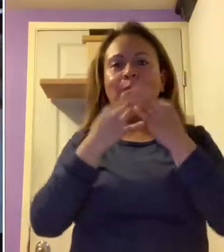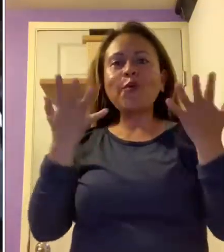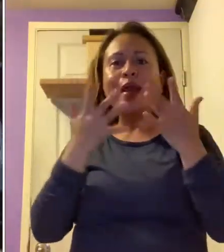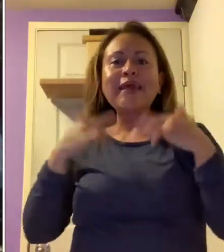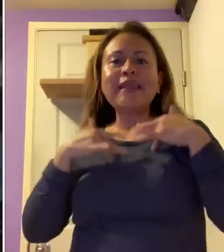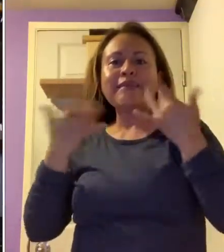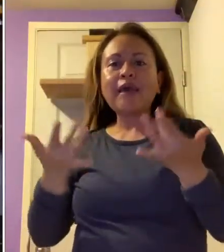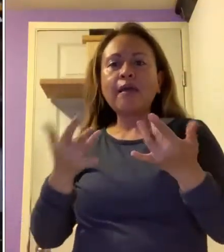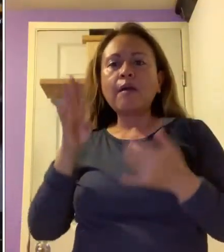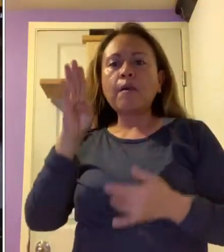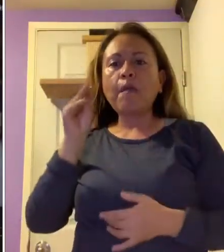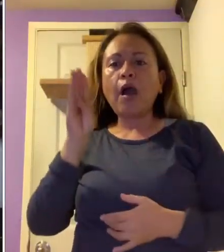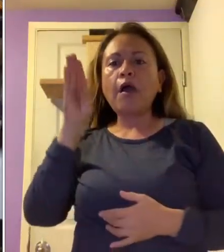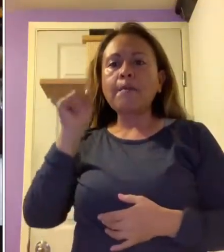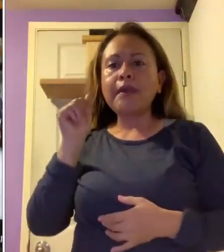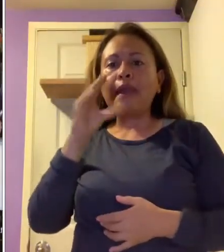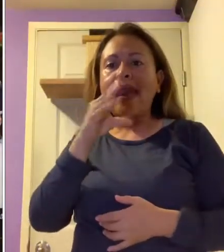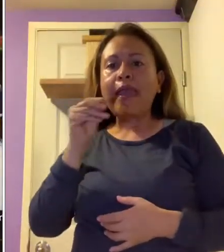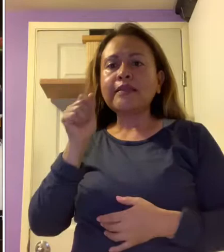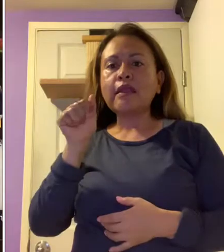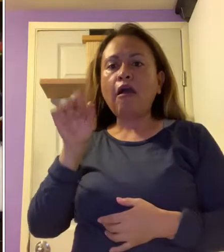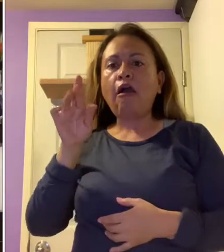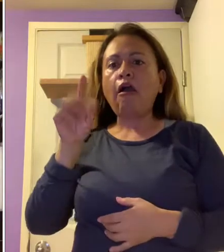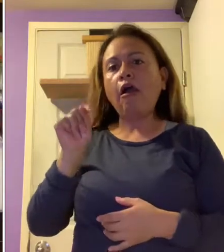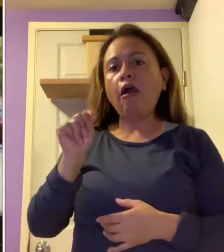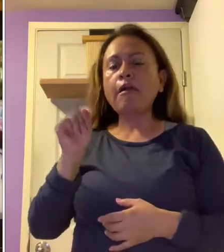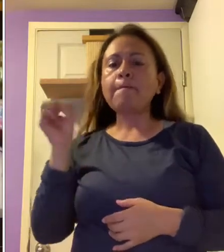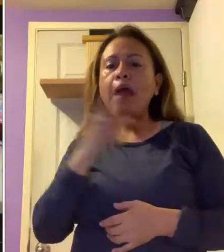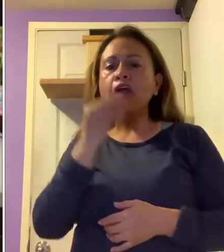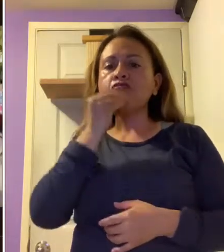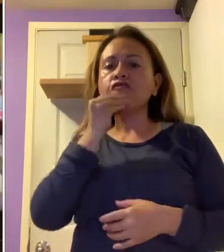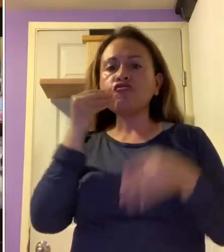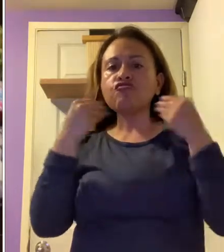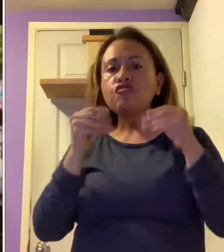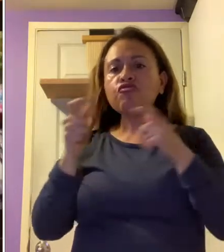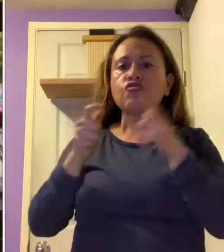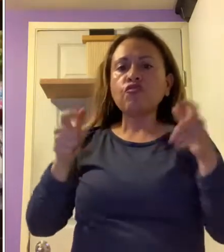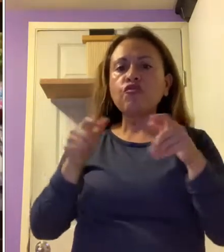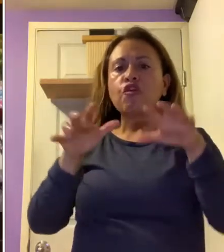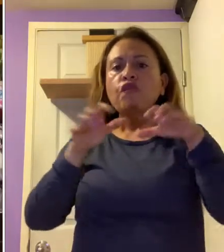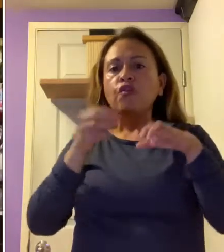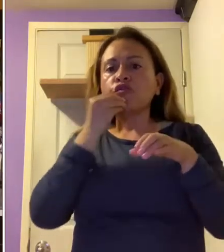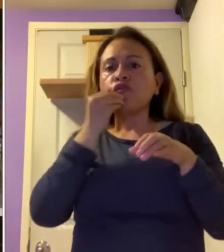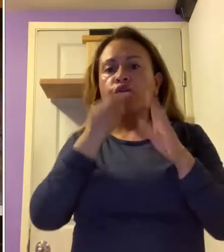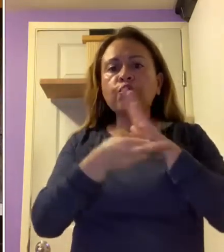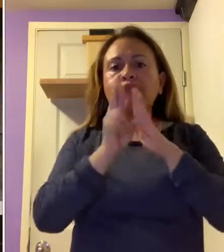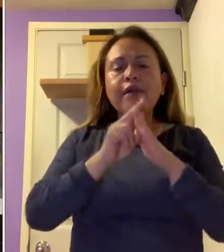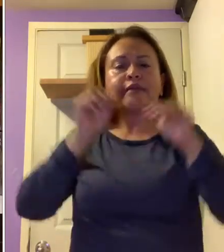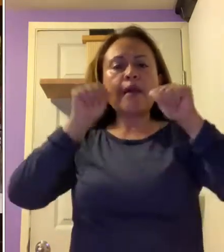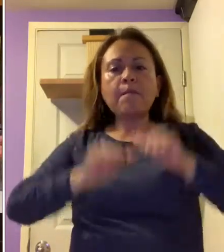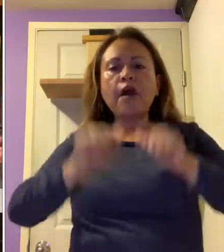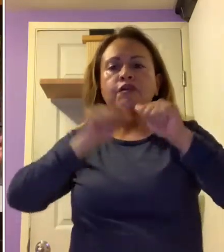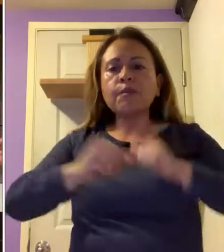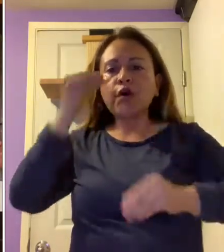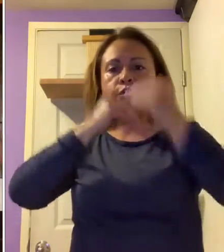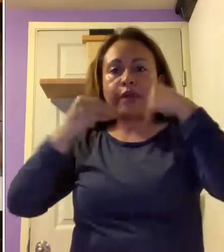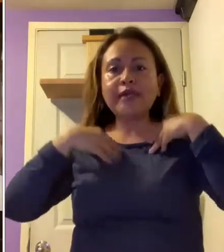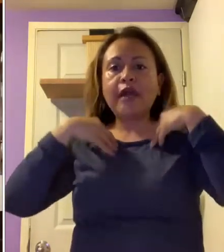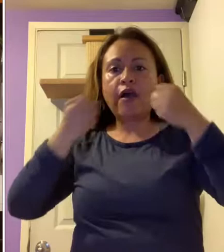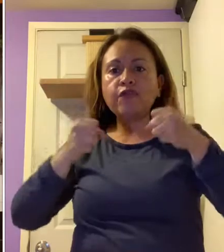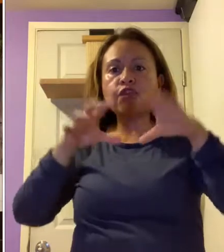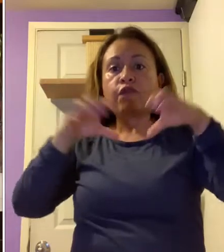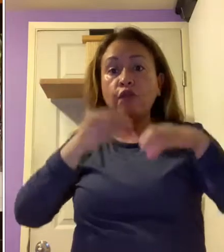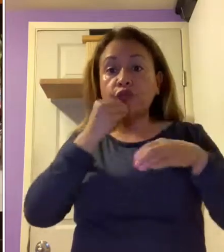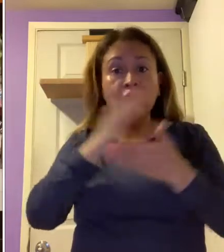Flavor family, what is up? It is Bobby and Art back at the grocery store to do a huge frozen food review. Is it possible to